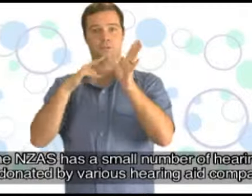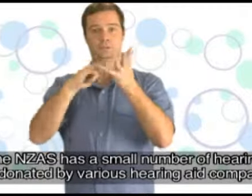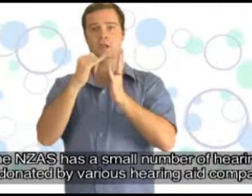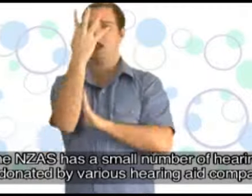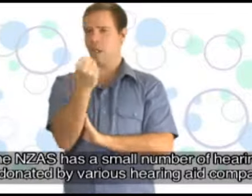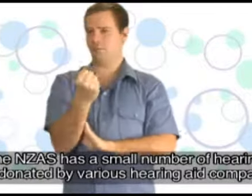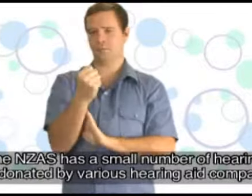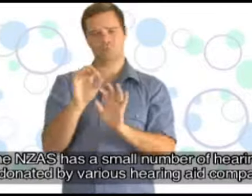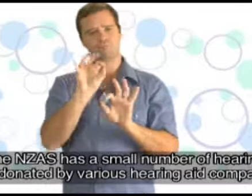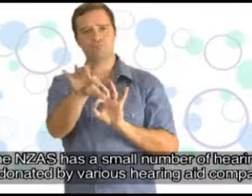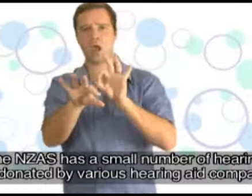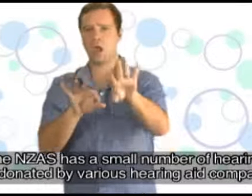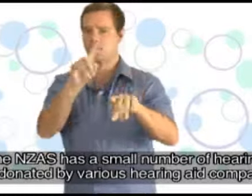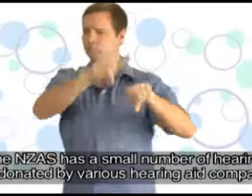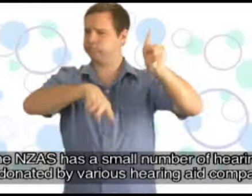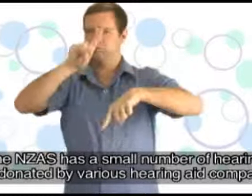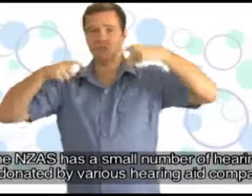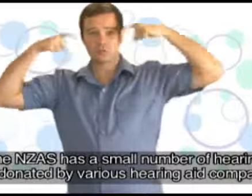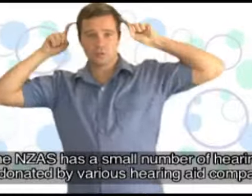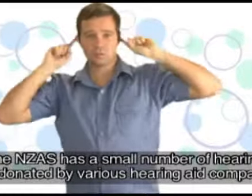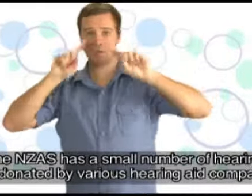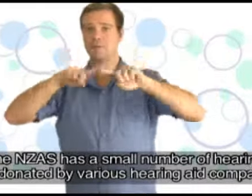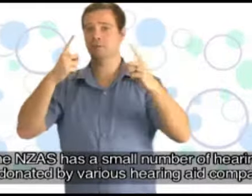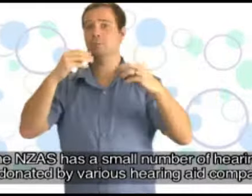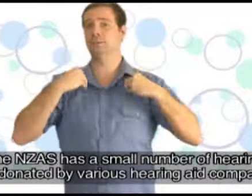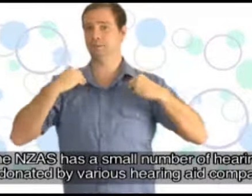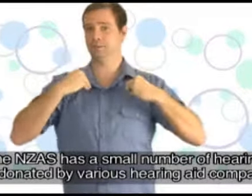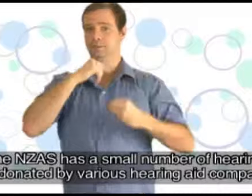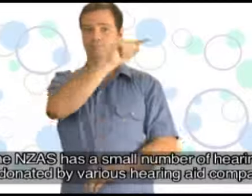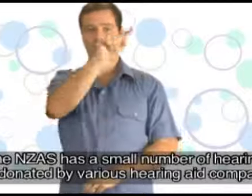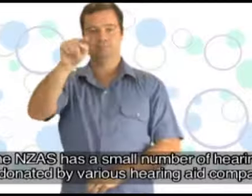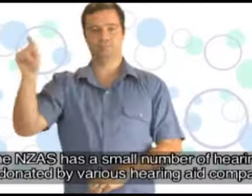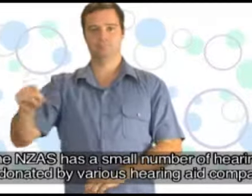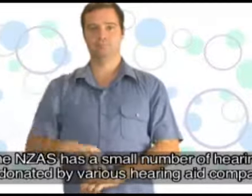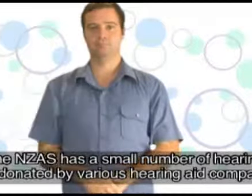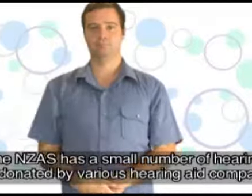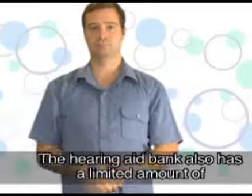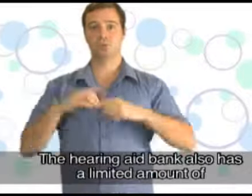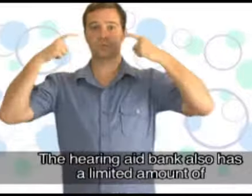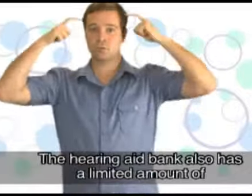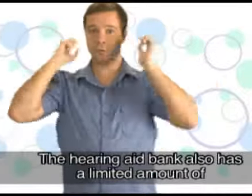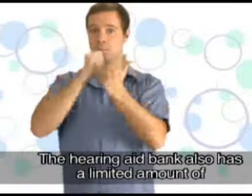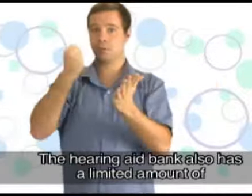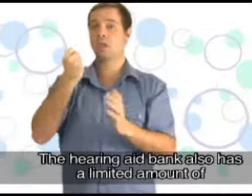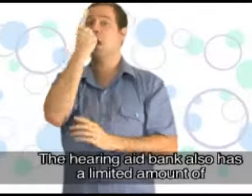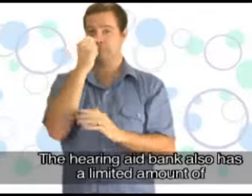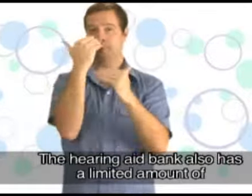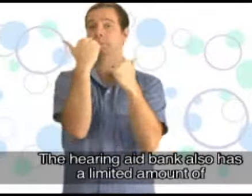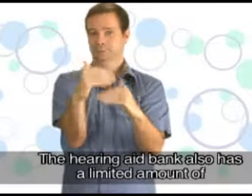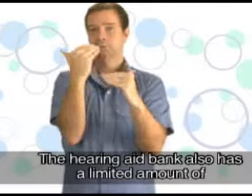The NZAS has a small number of hearing aids donated by various hearing aid companies. The Hearing Aid Bank also has a